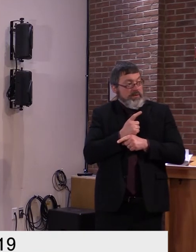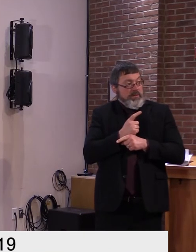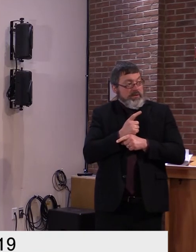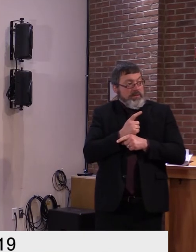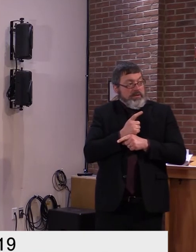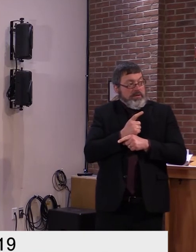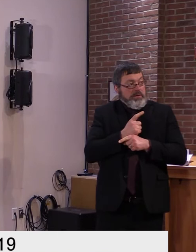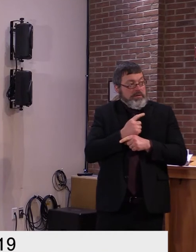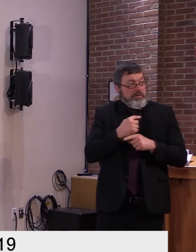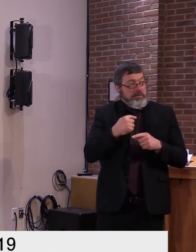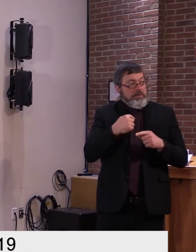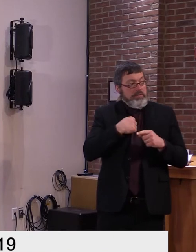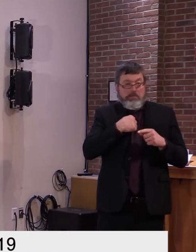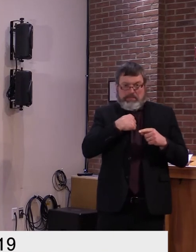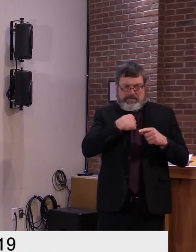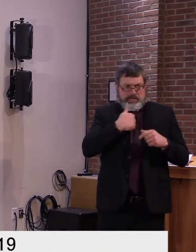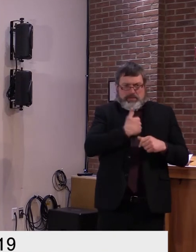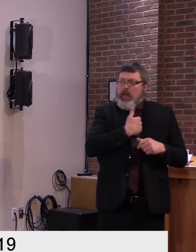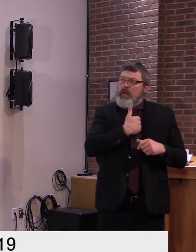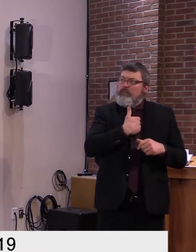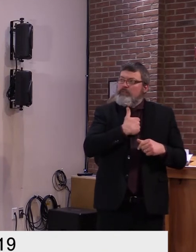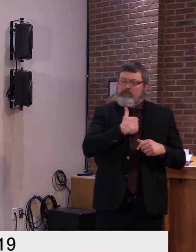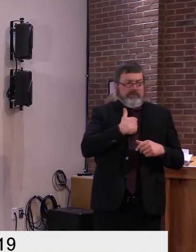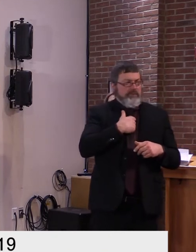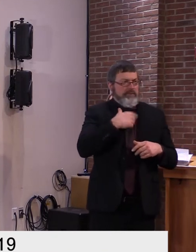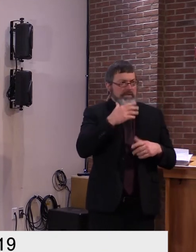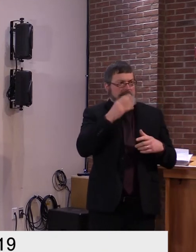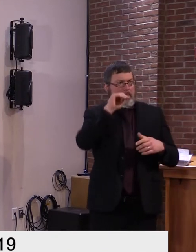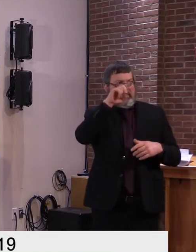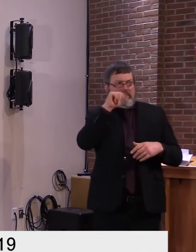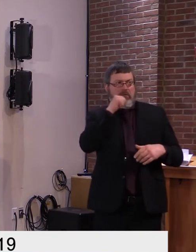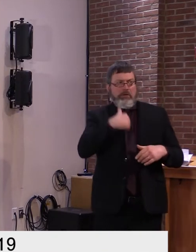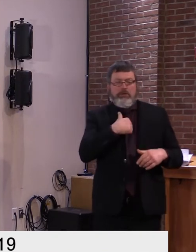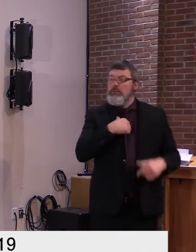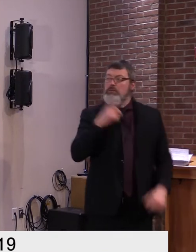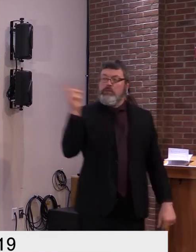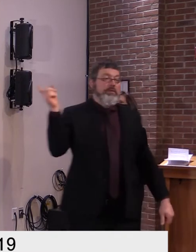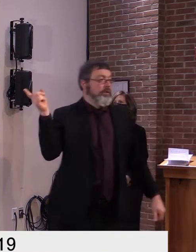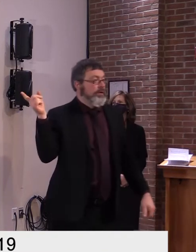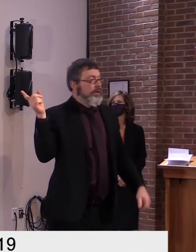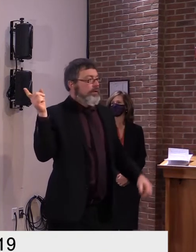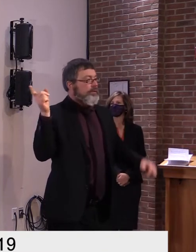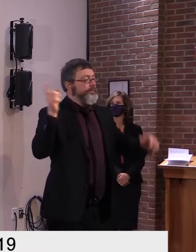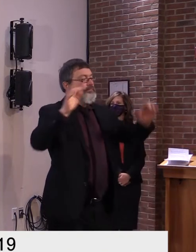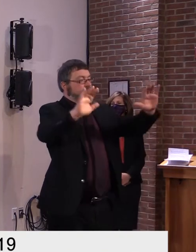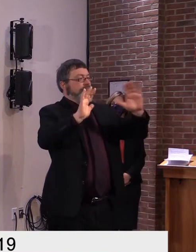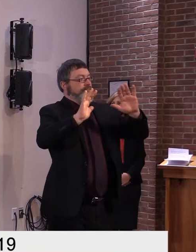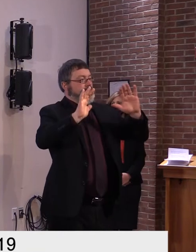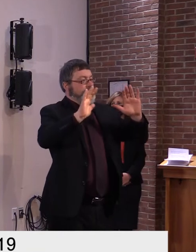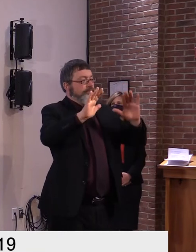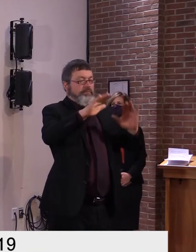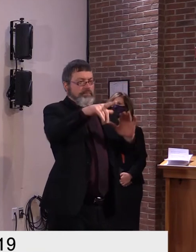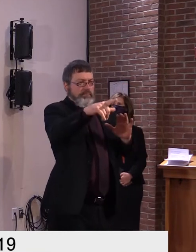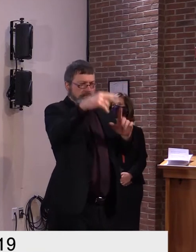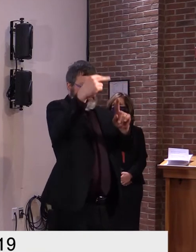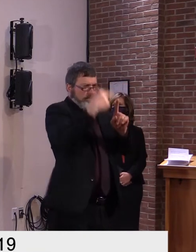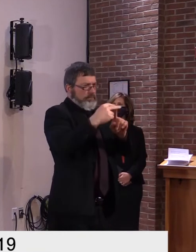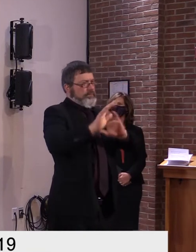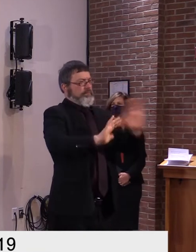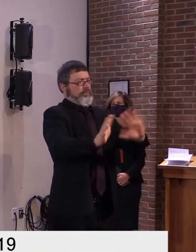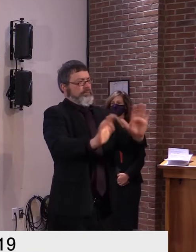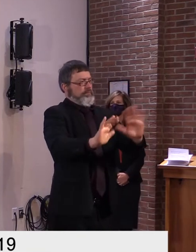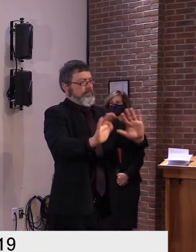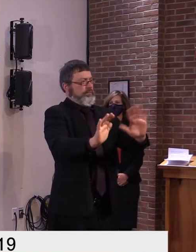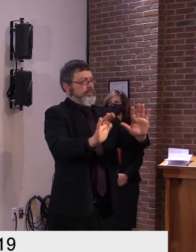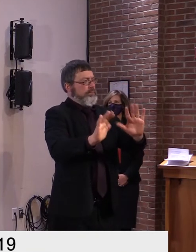me. No, don't come across like that, because the reality is we could see a lot more vaccine now and deploy it